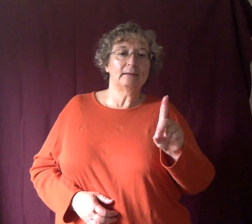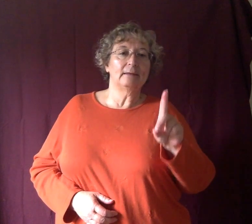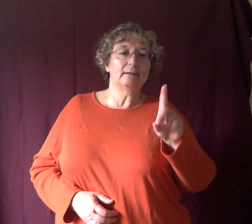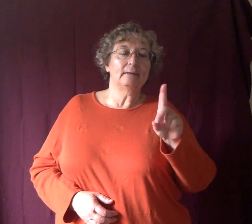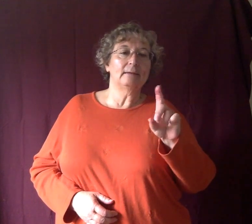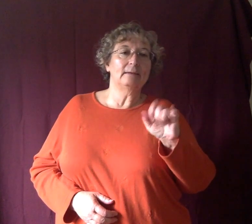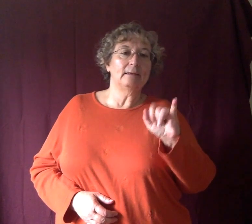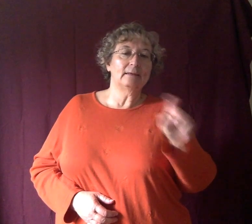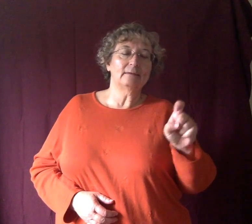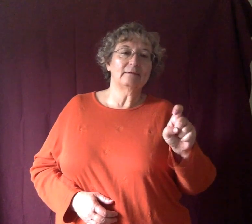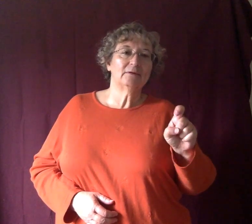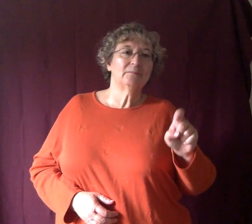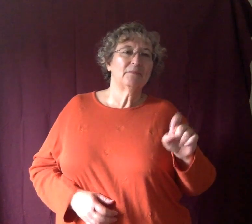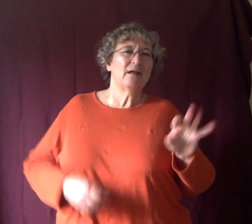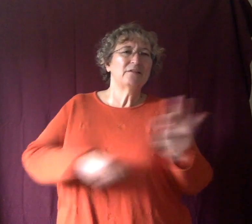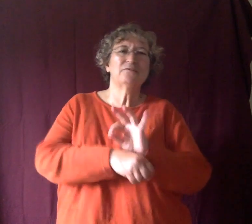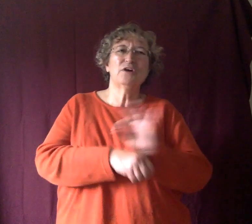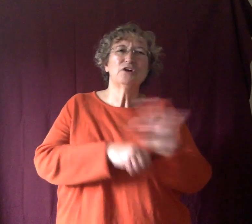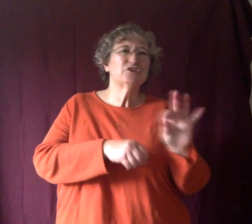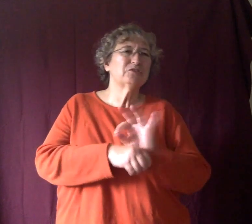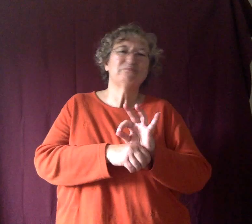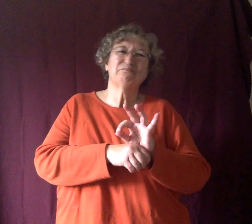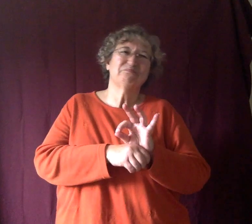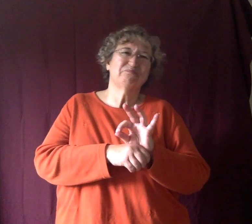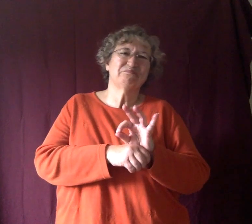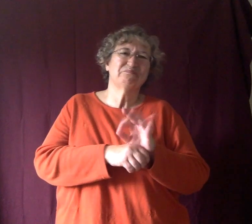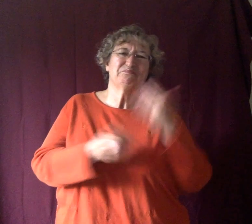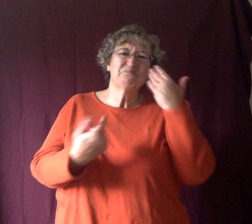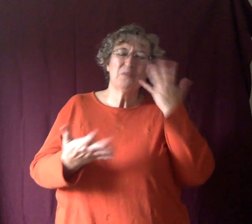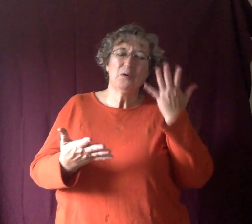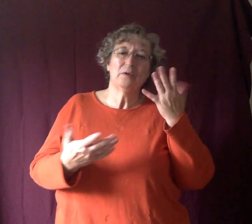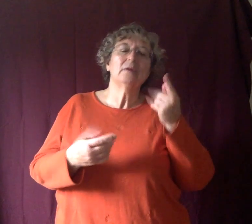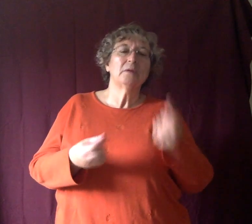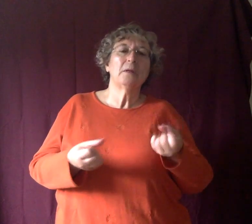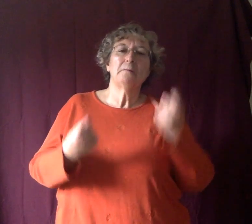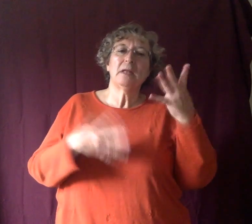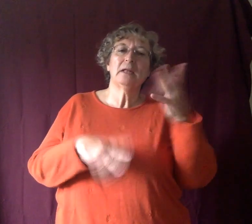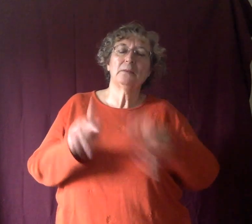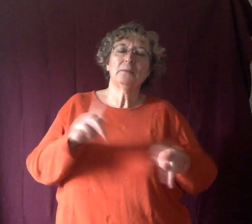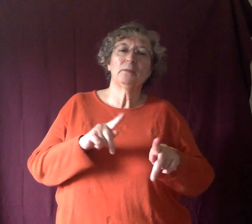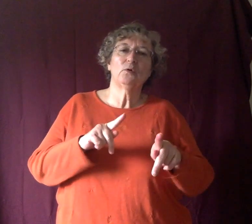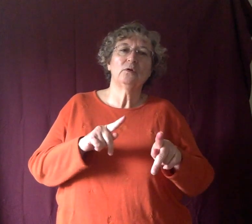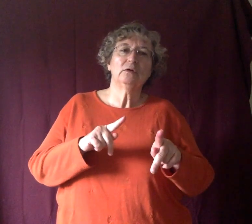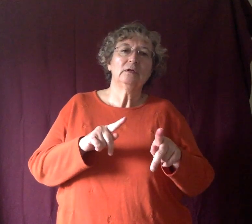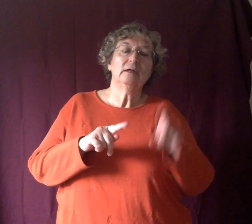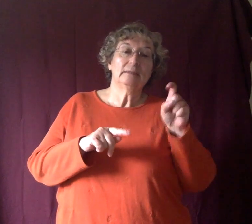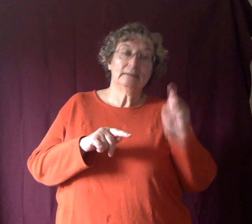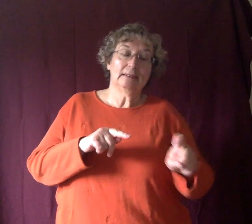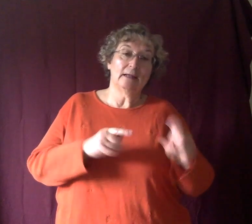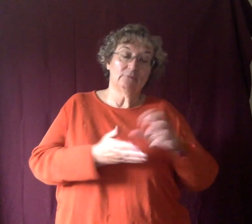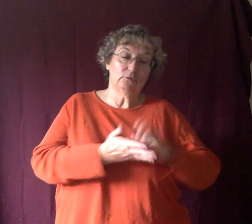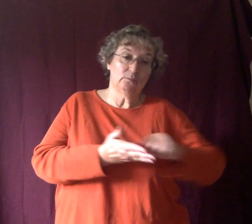known, and there are many people that have their appendixes removed and suffer no ill effects. The large